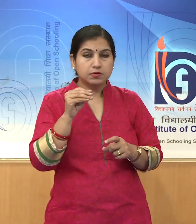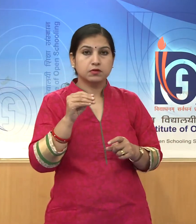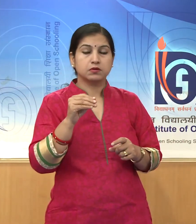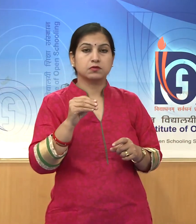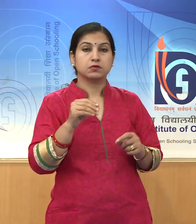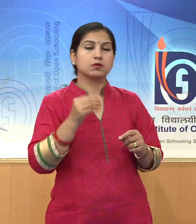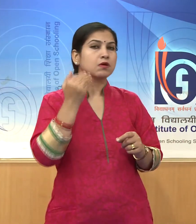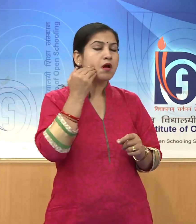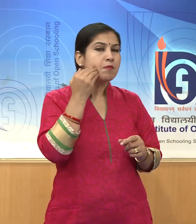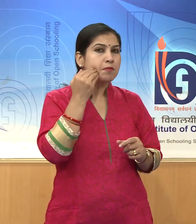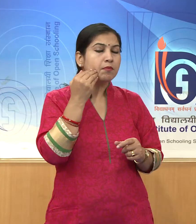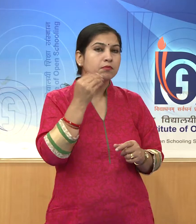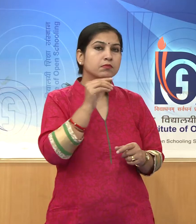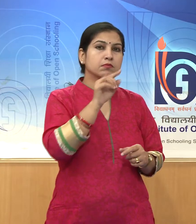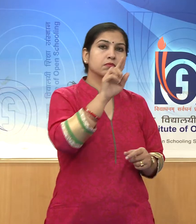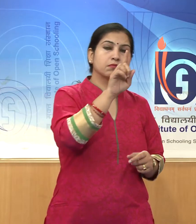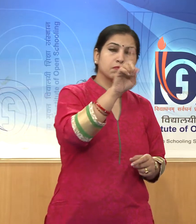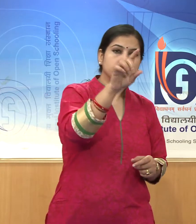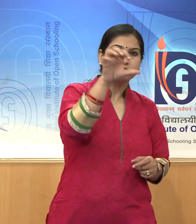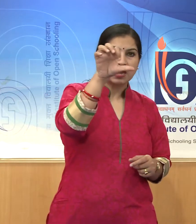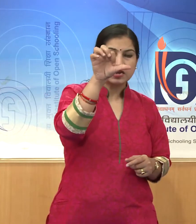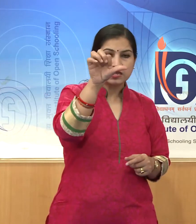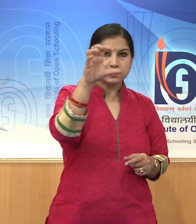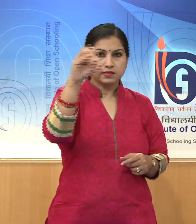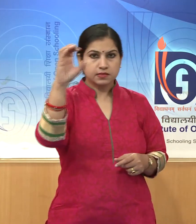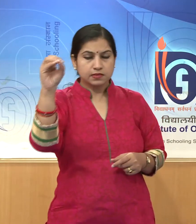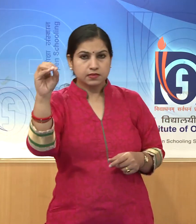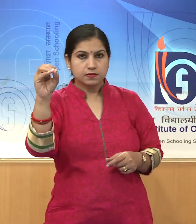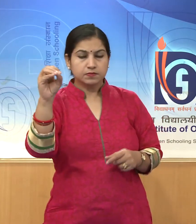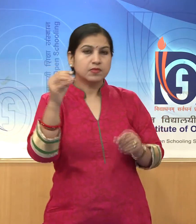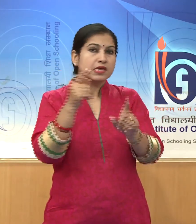of 19th century CE.